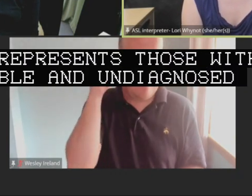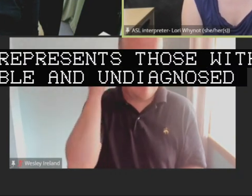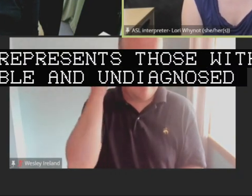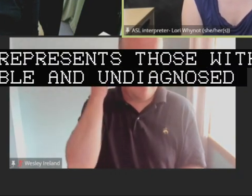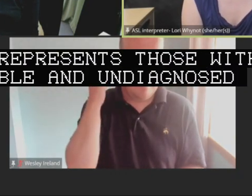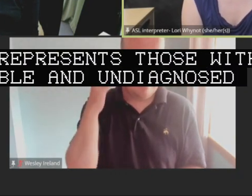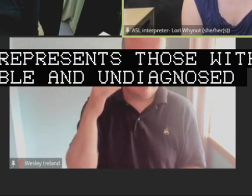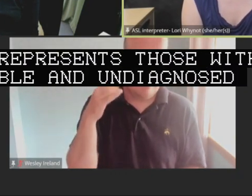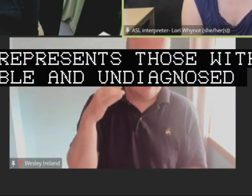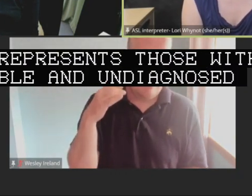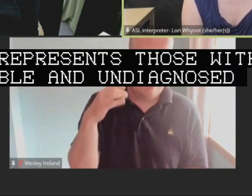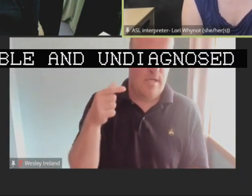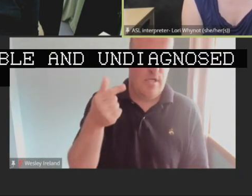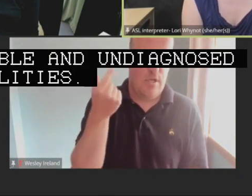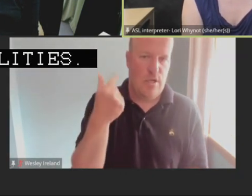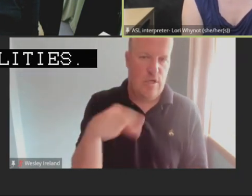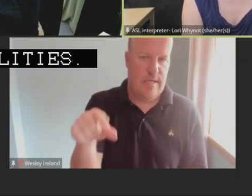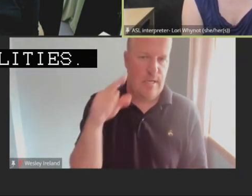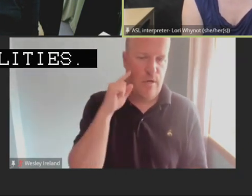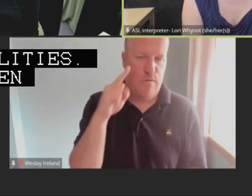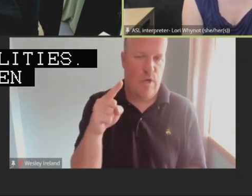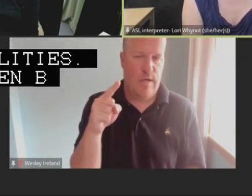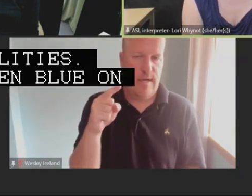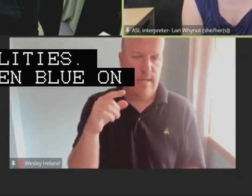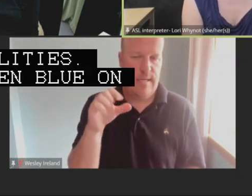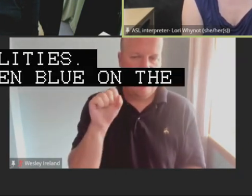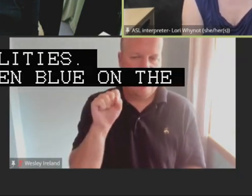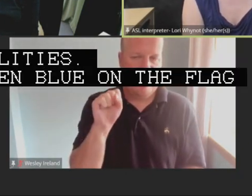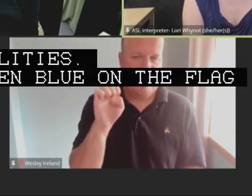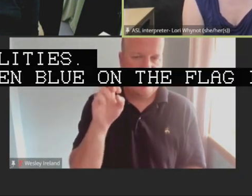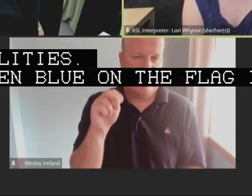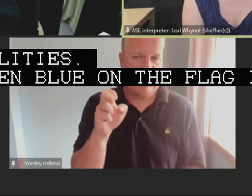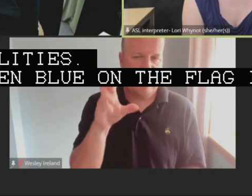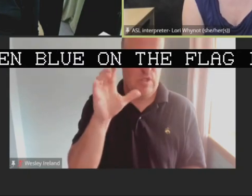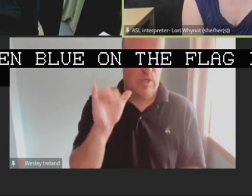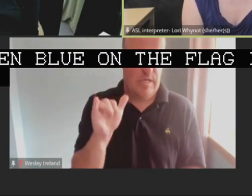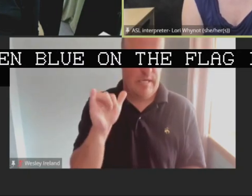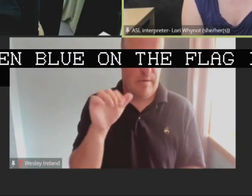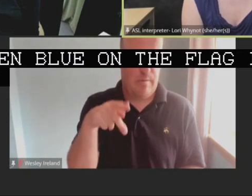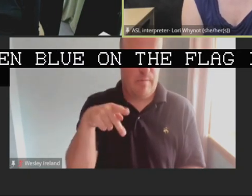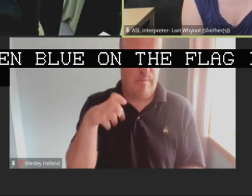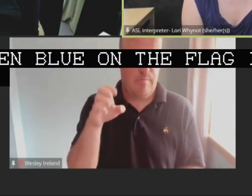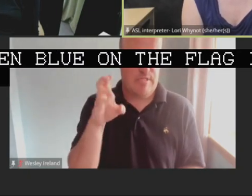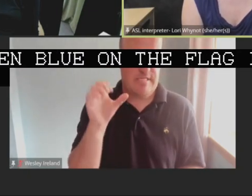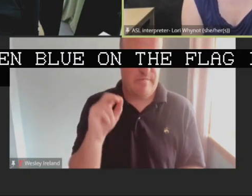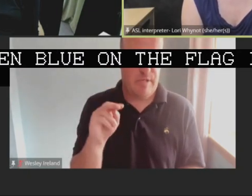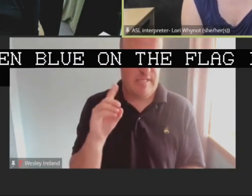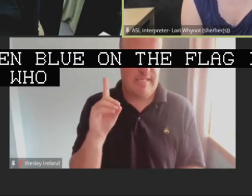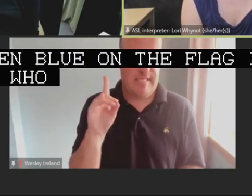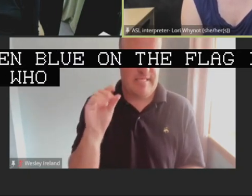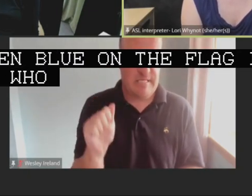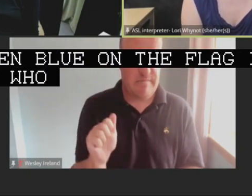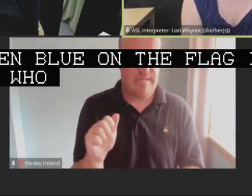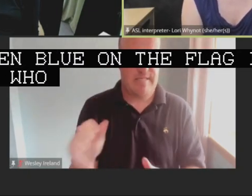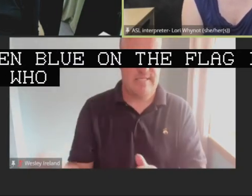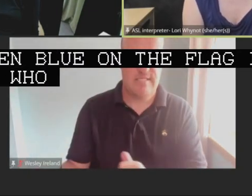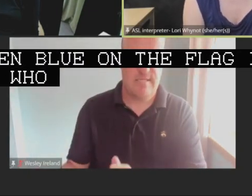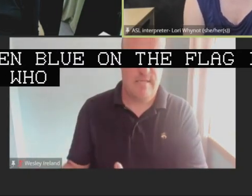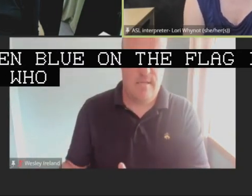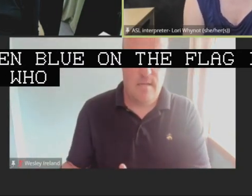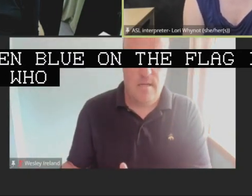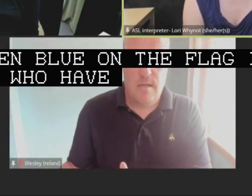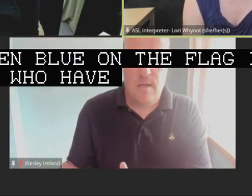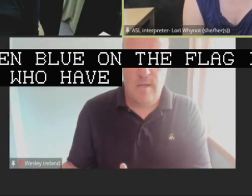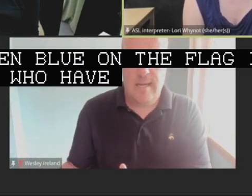And then blue on the flag is for people who have suffered from mental illness. And then lastly, green is for